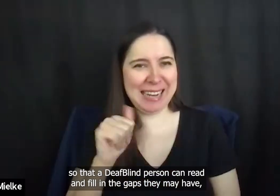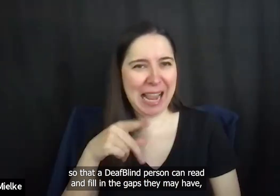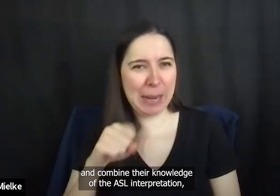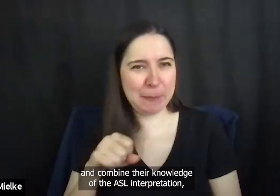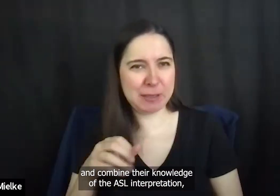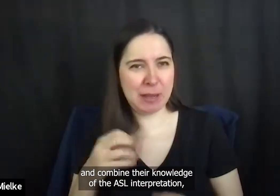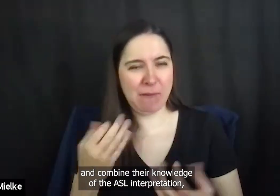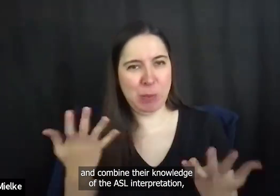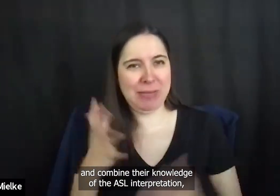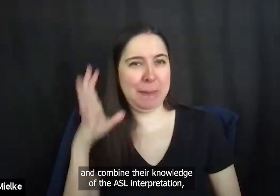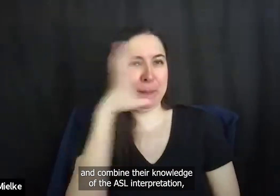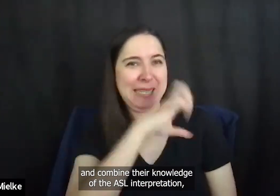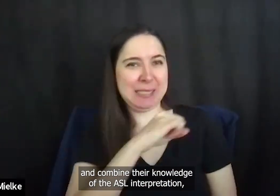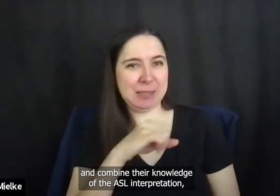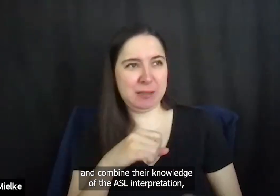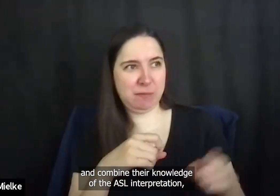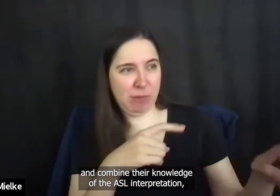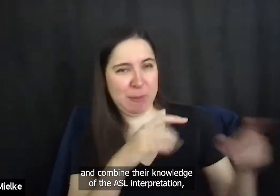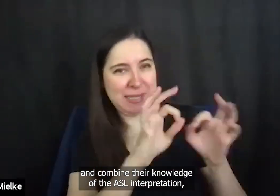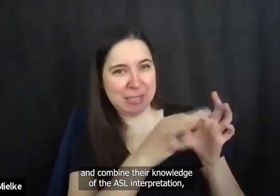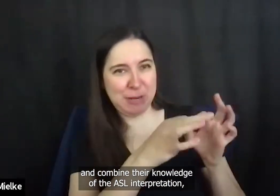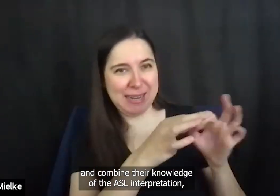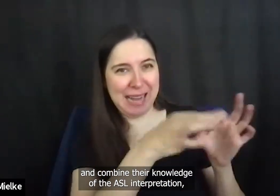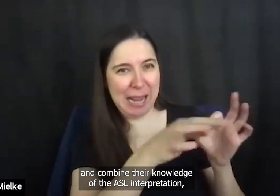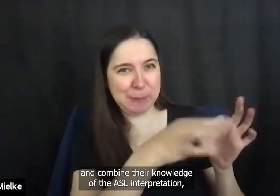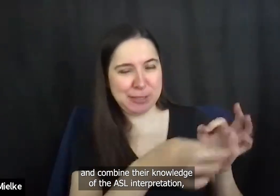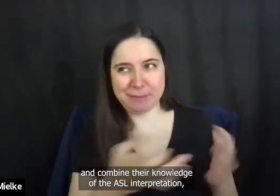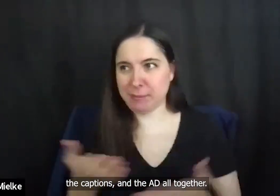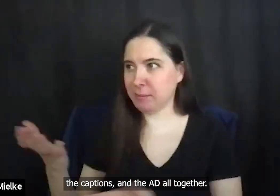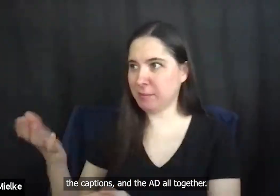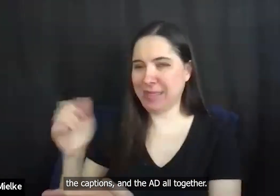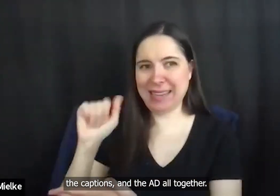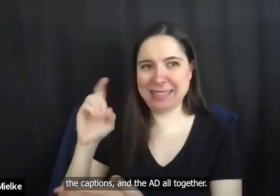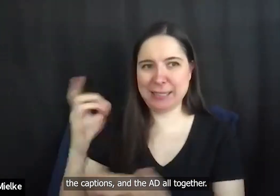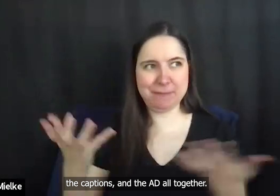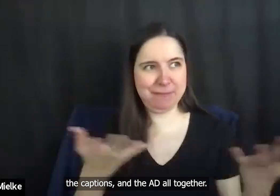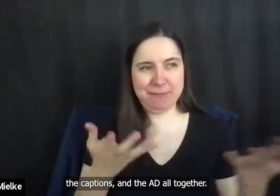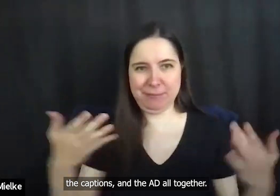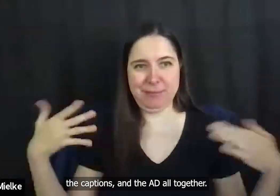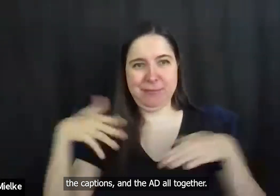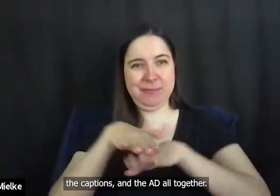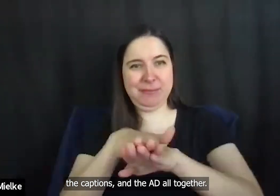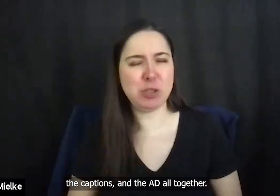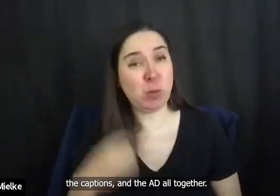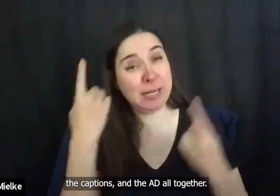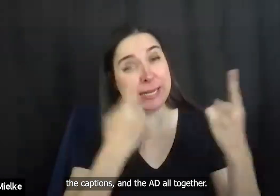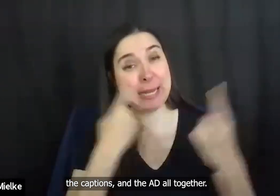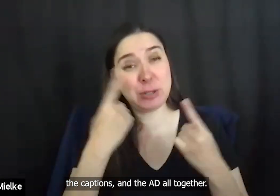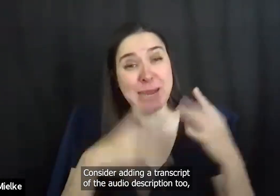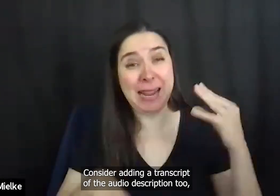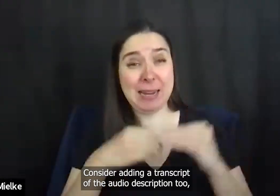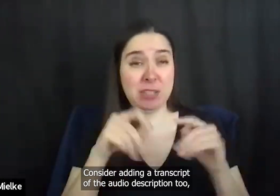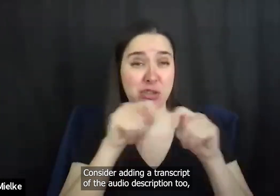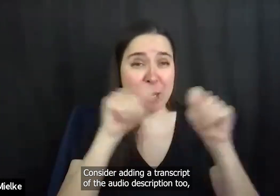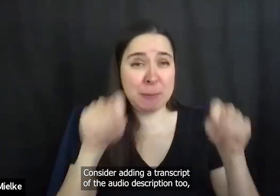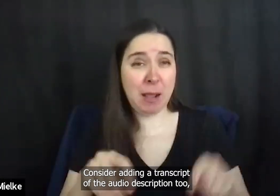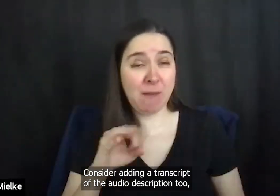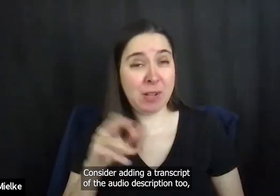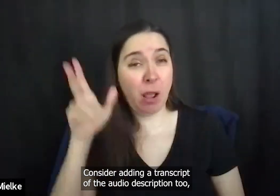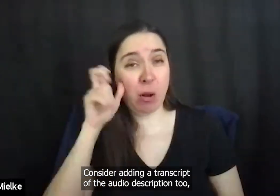and combine their knowledge of the ASL interpretation, the captions, and the AD all together. Consider adding a transcript of